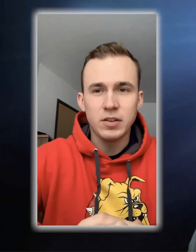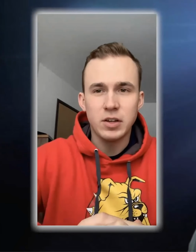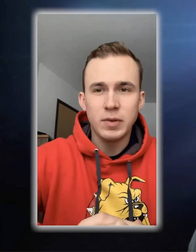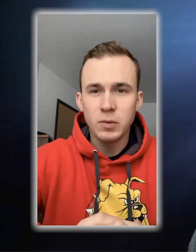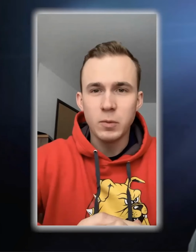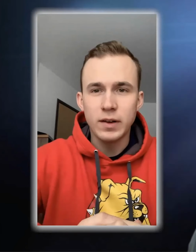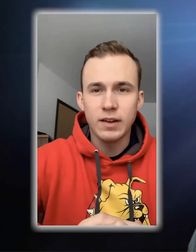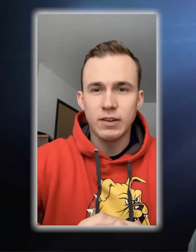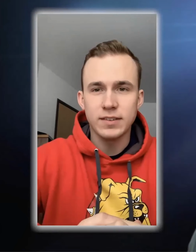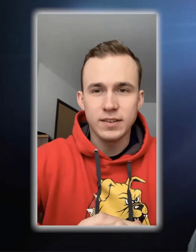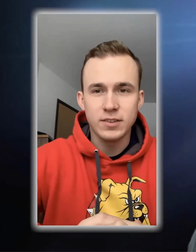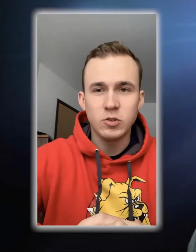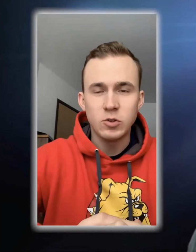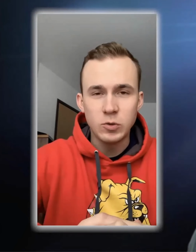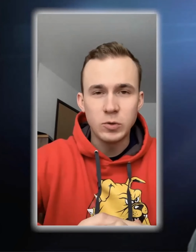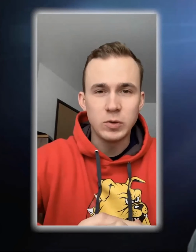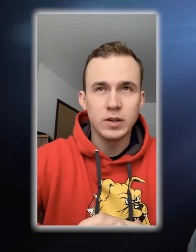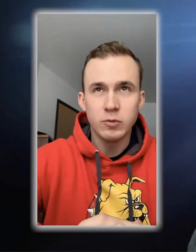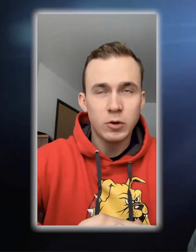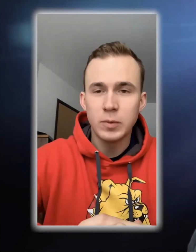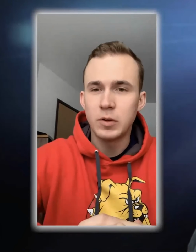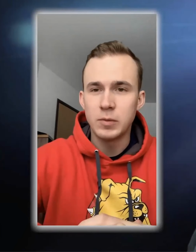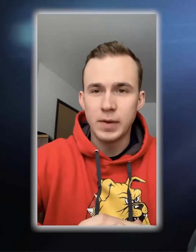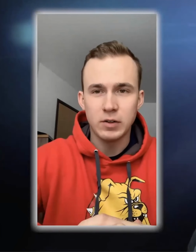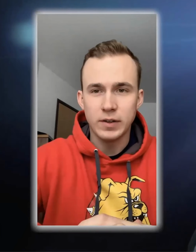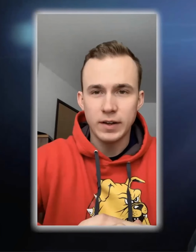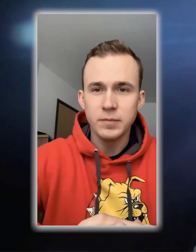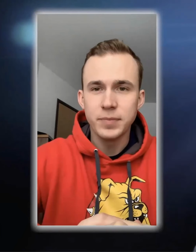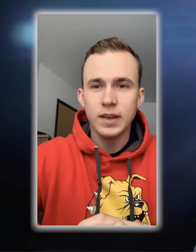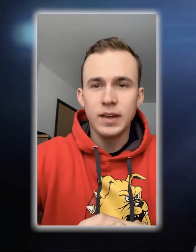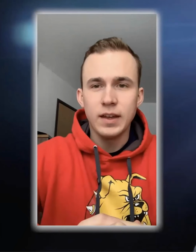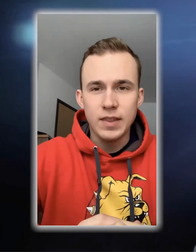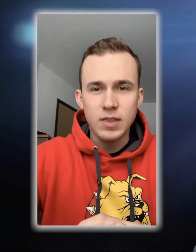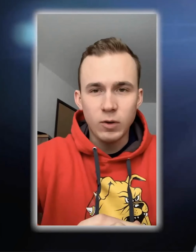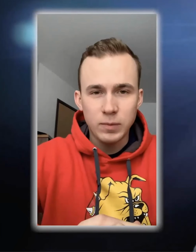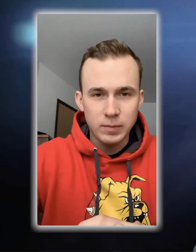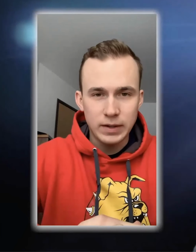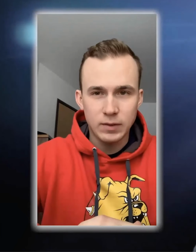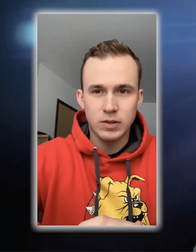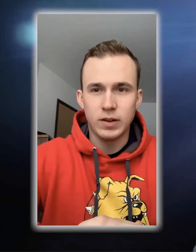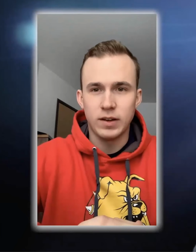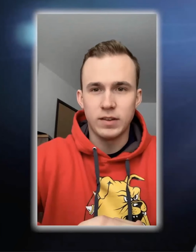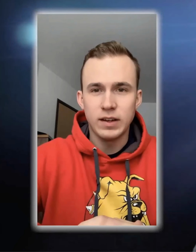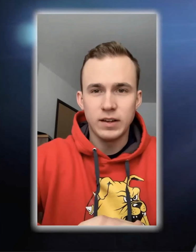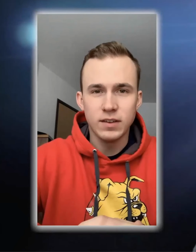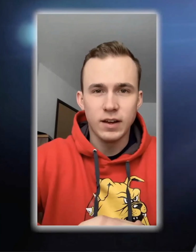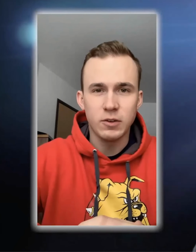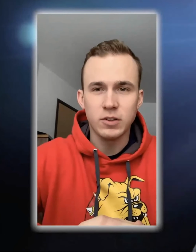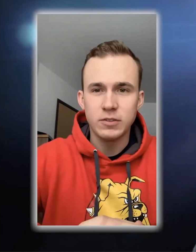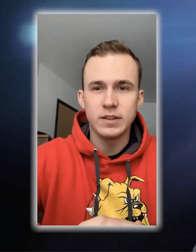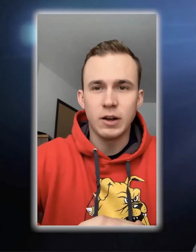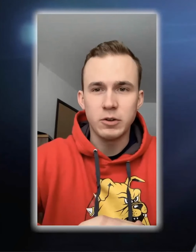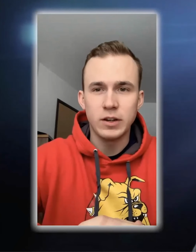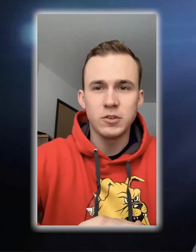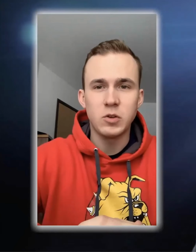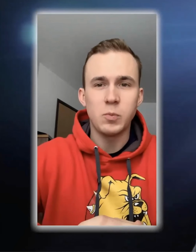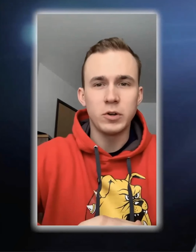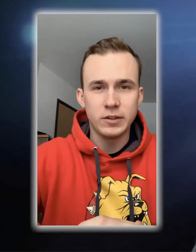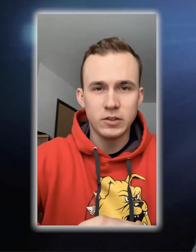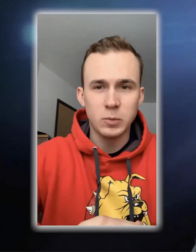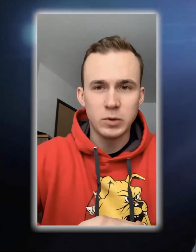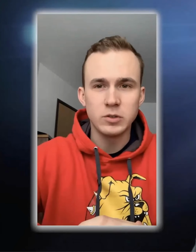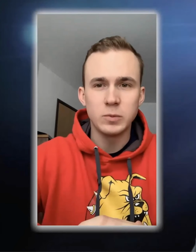that all humans will one day have access to affordable medical care. And though we can begin with the United States, our service and outreach